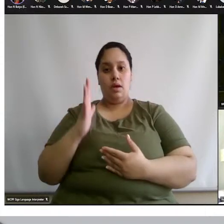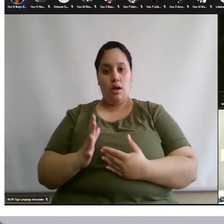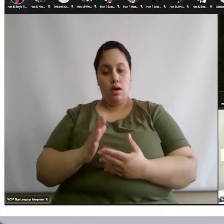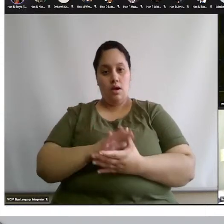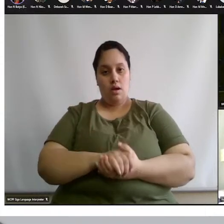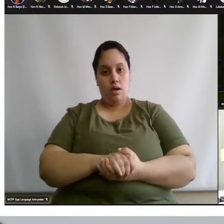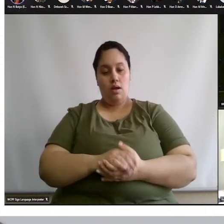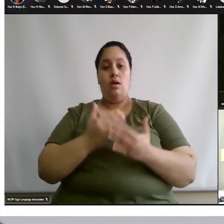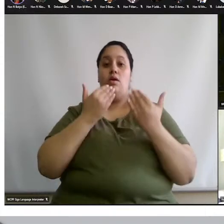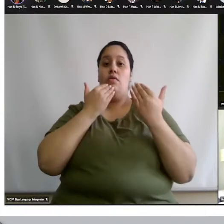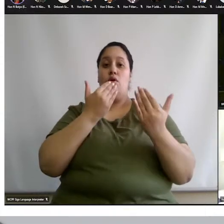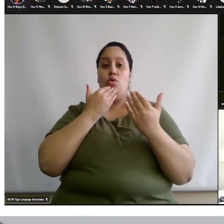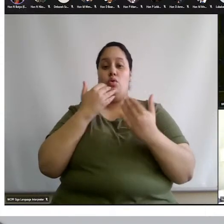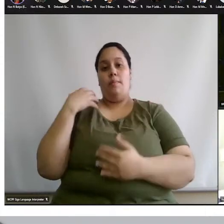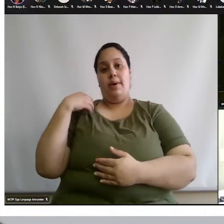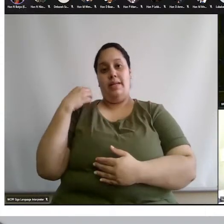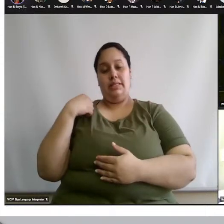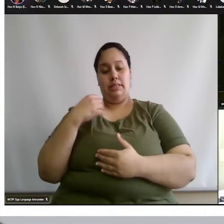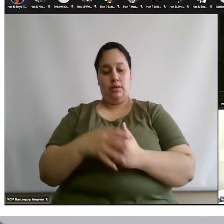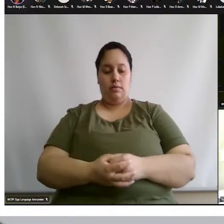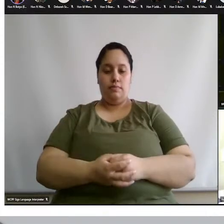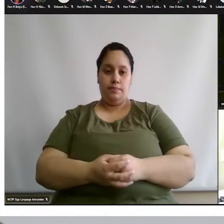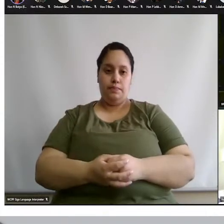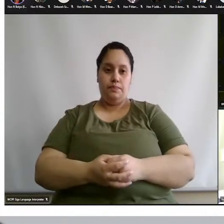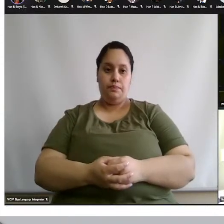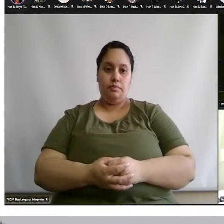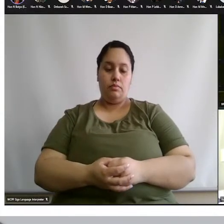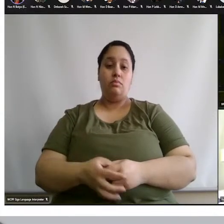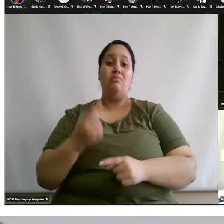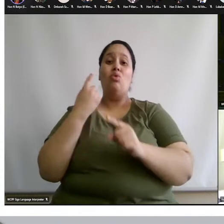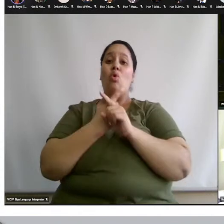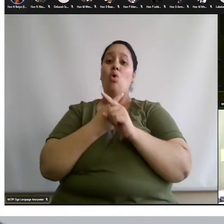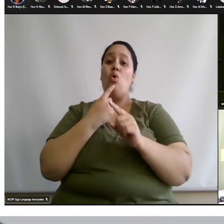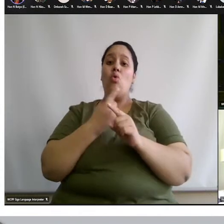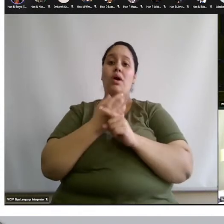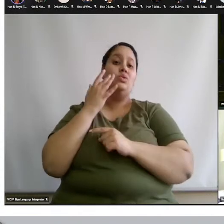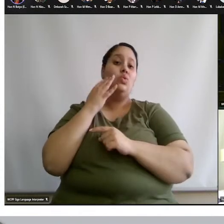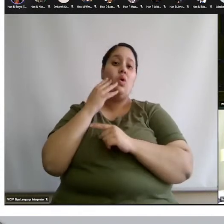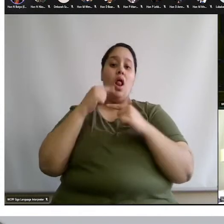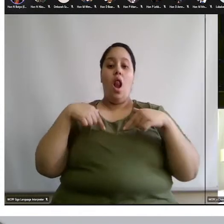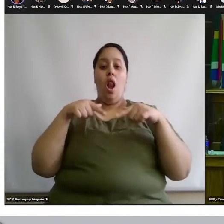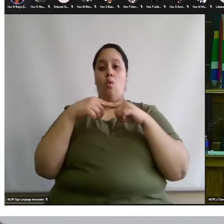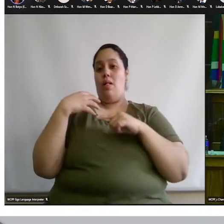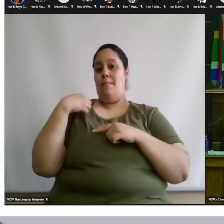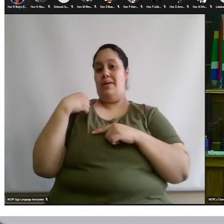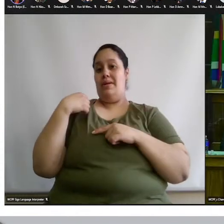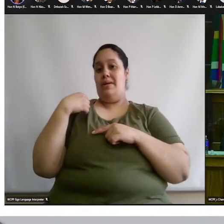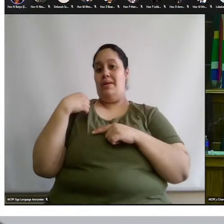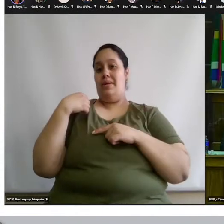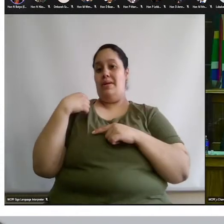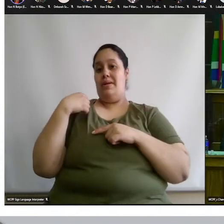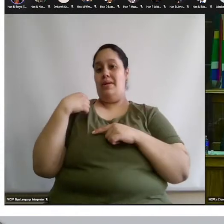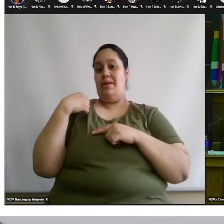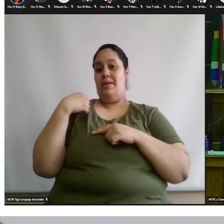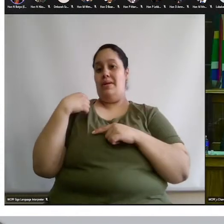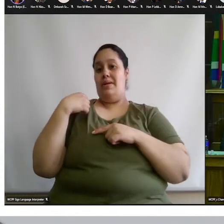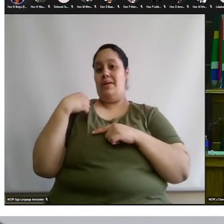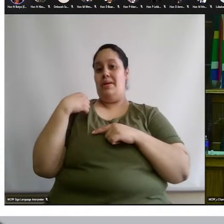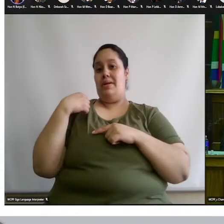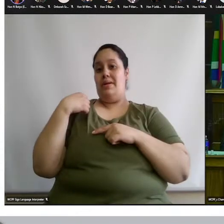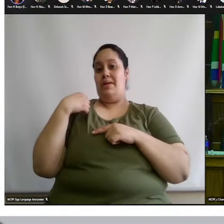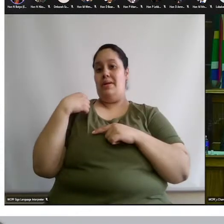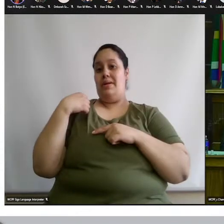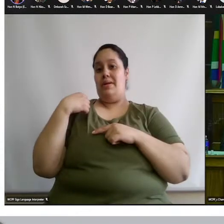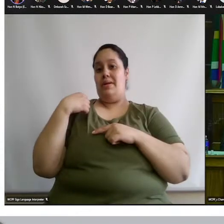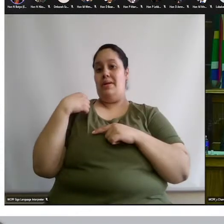Thank you to the minister. Every time when the provincial minister of local government in the Western Cape is approached with matters concerning